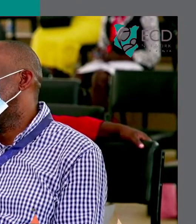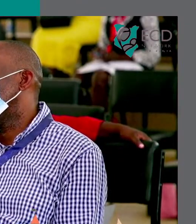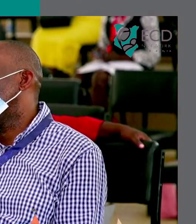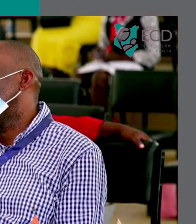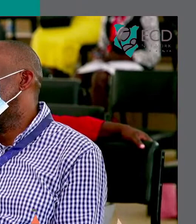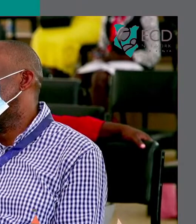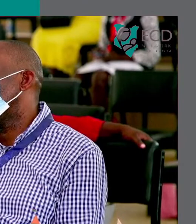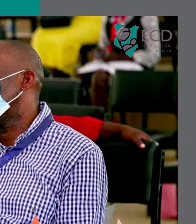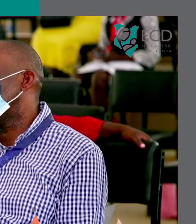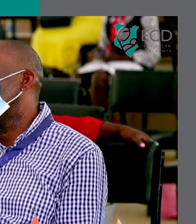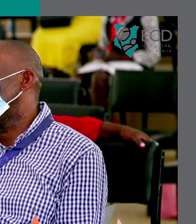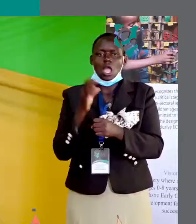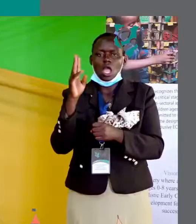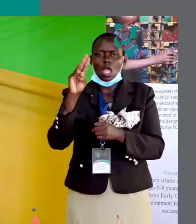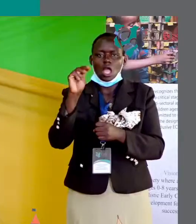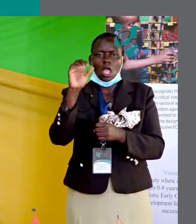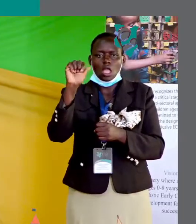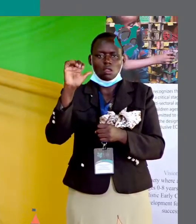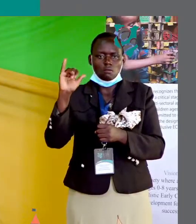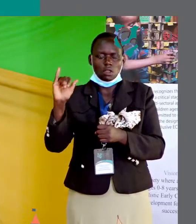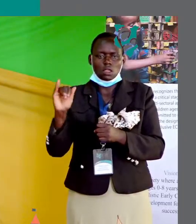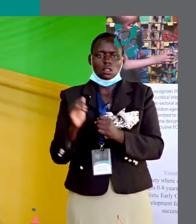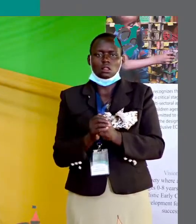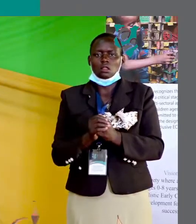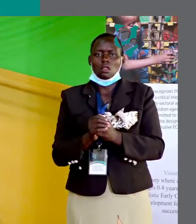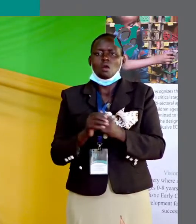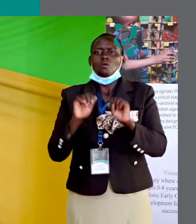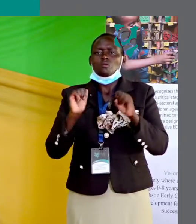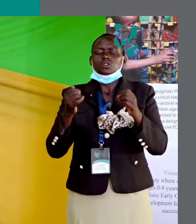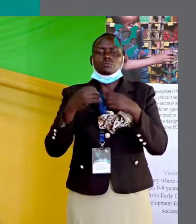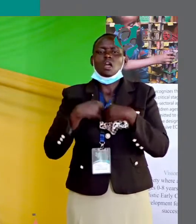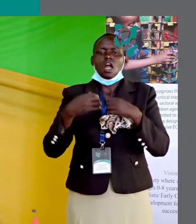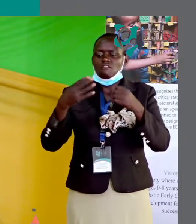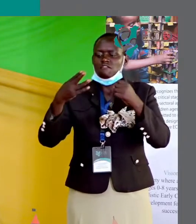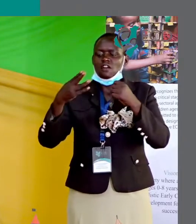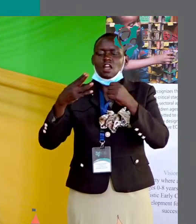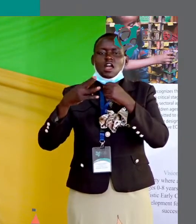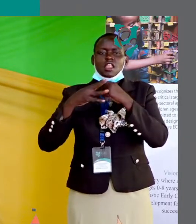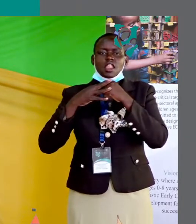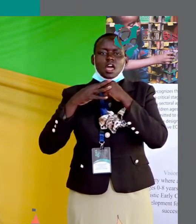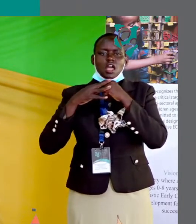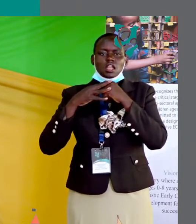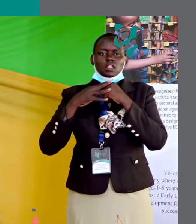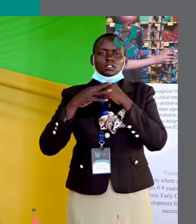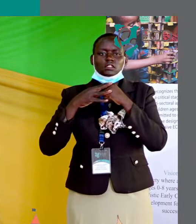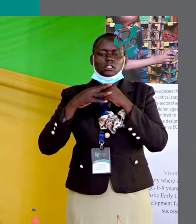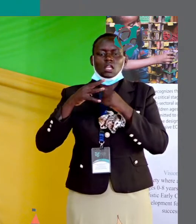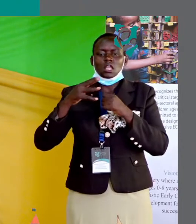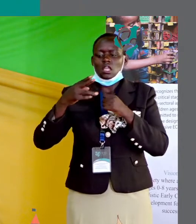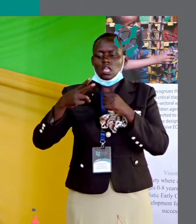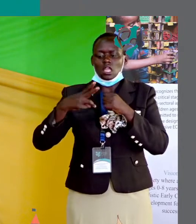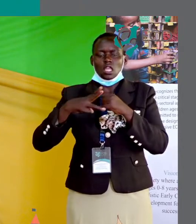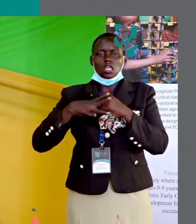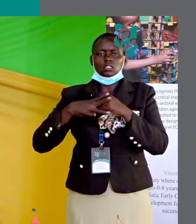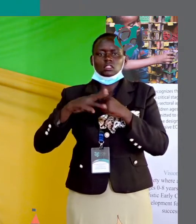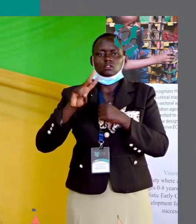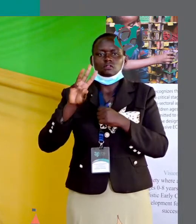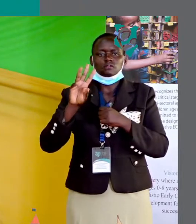year, May. So we shall be having around 984. We have a total of 984 teachers employed by the county government so